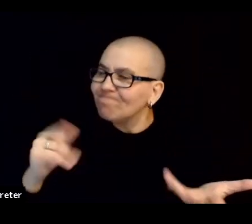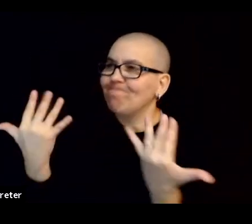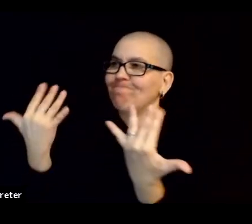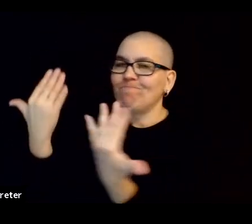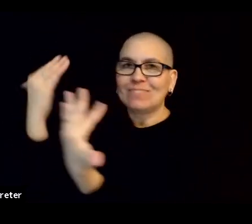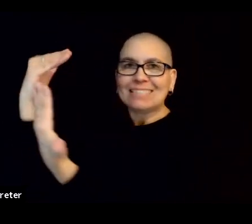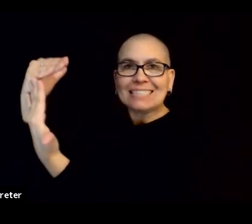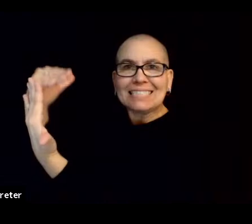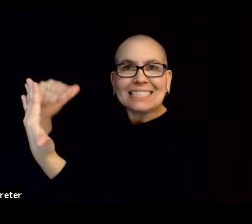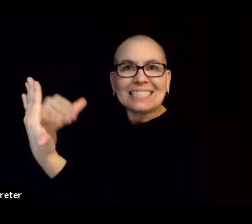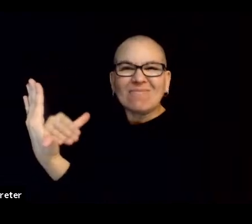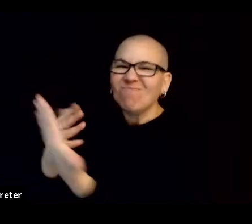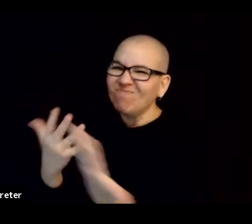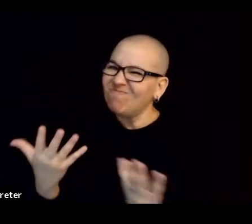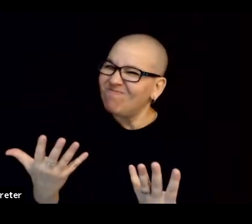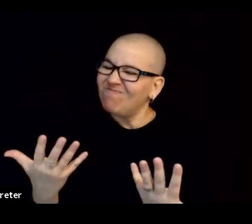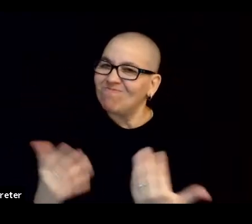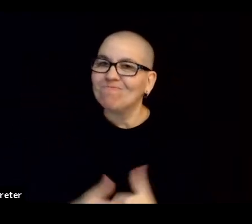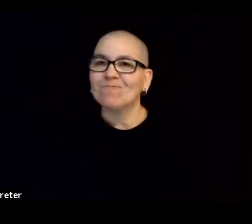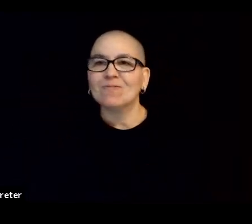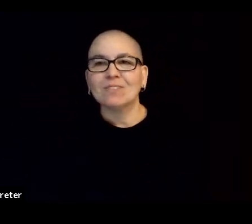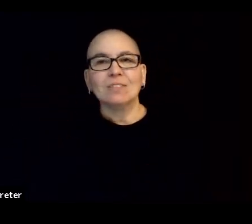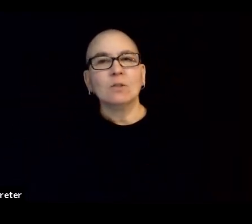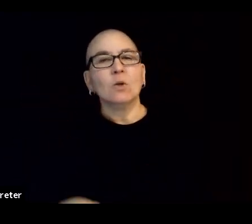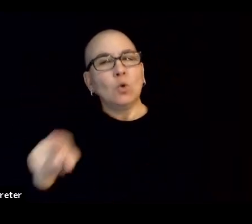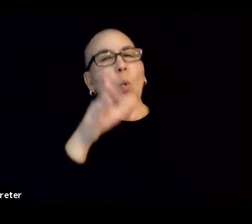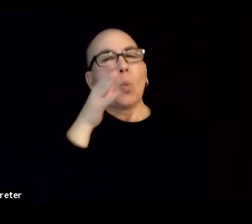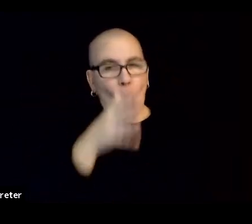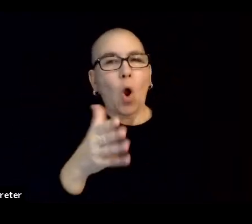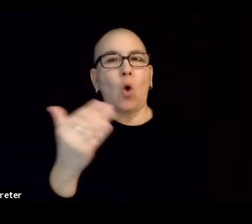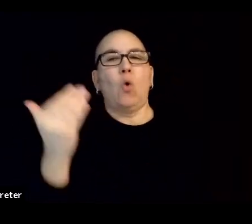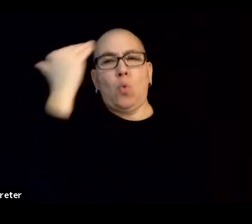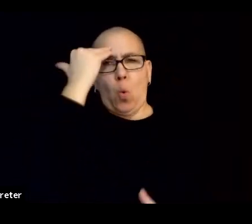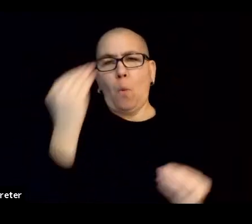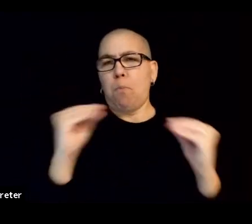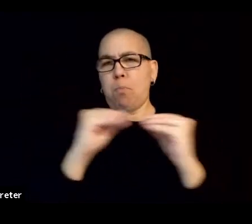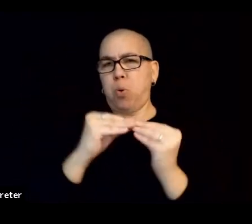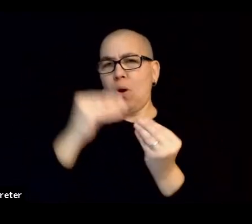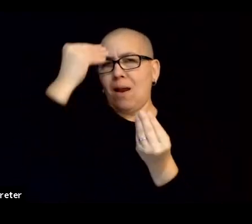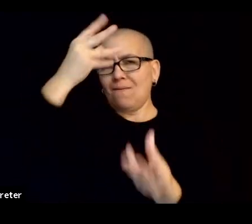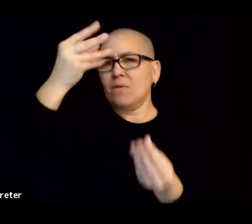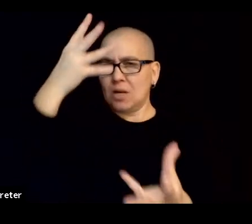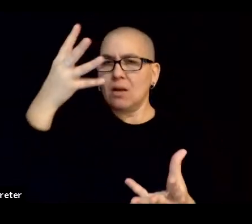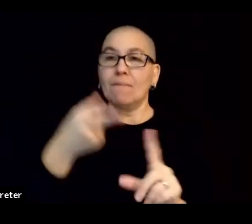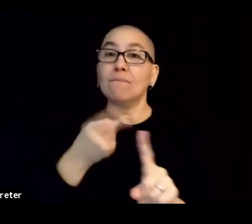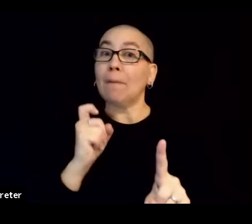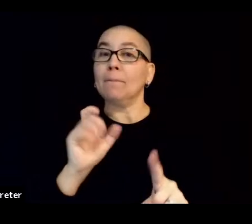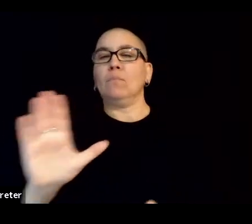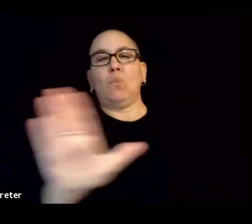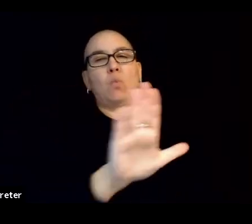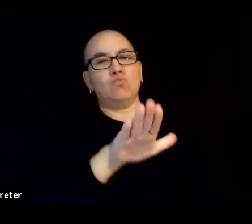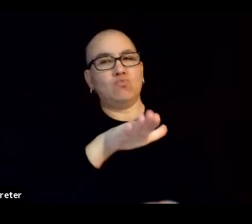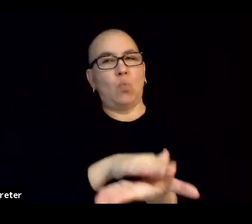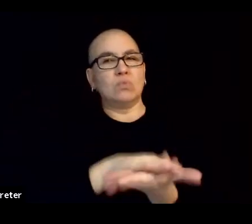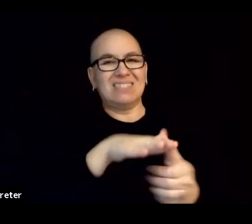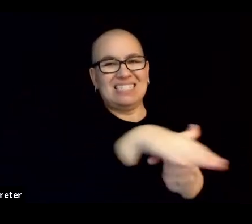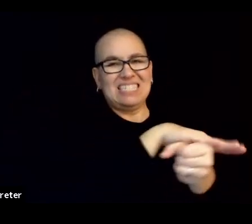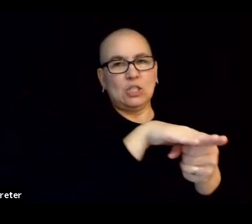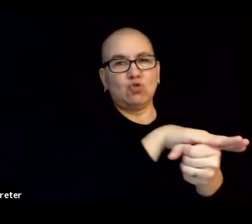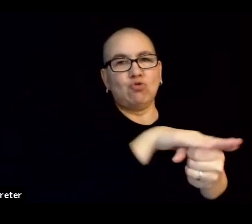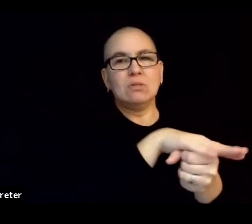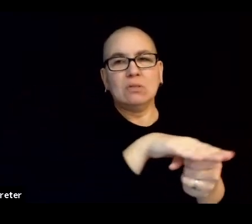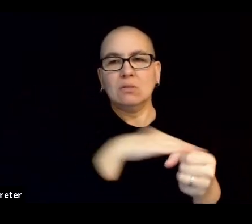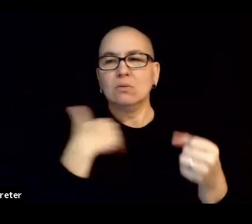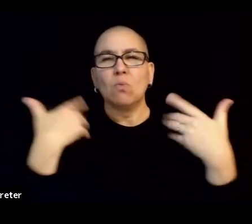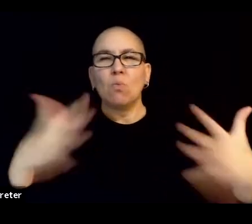about that process from your employer. We don't want people to just show up at a state vaccination location without an appointment.